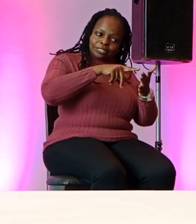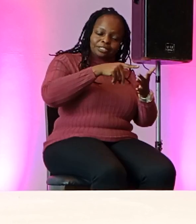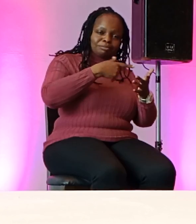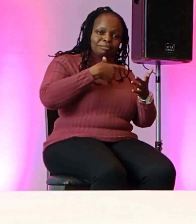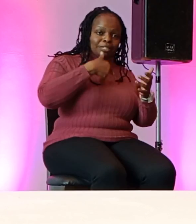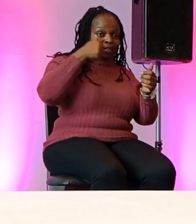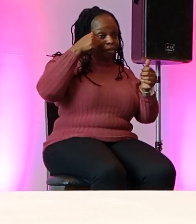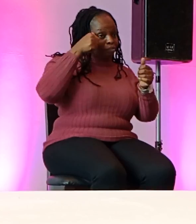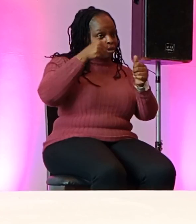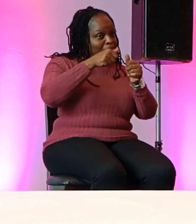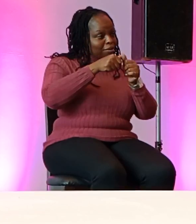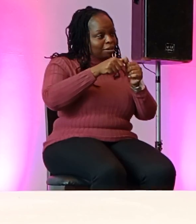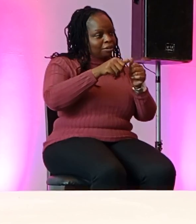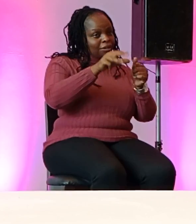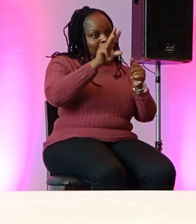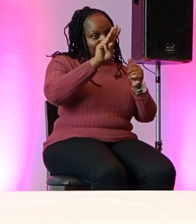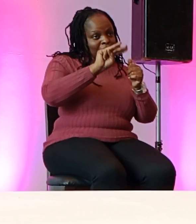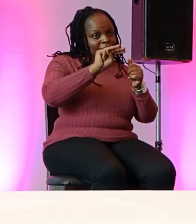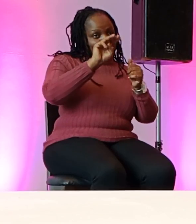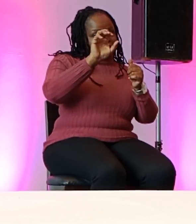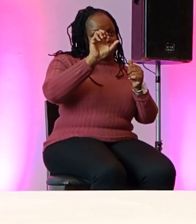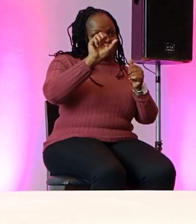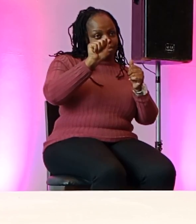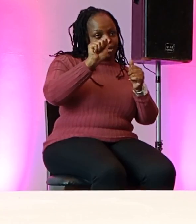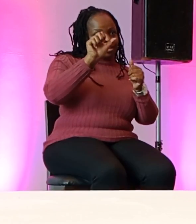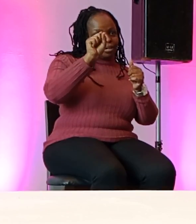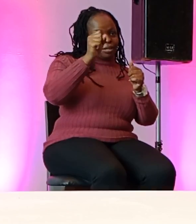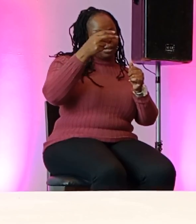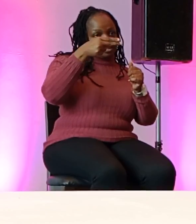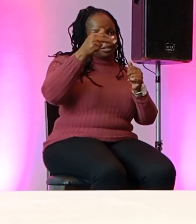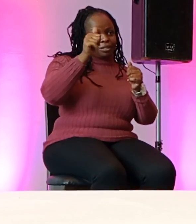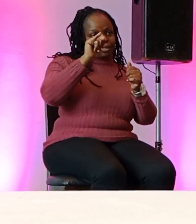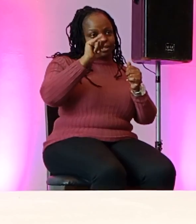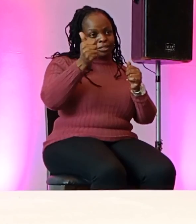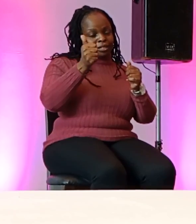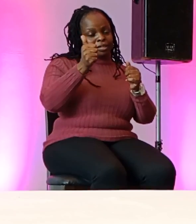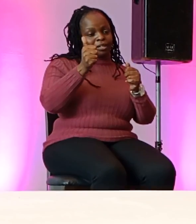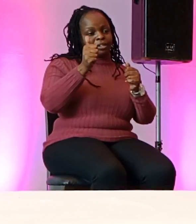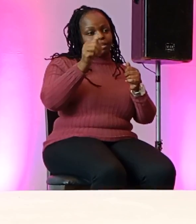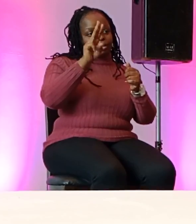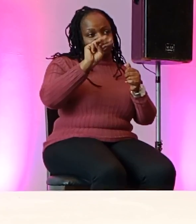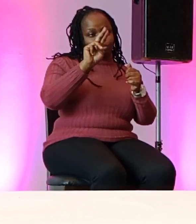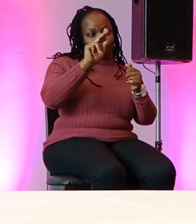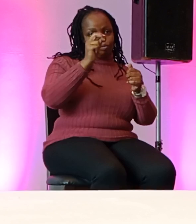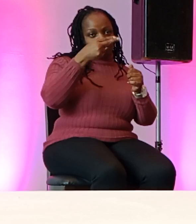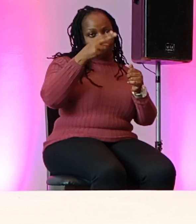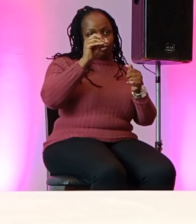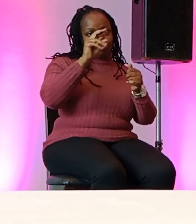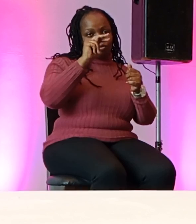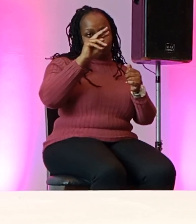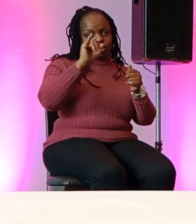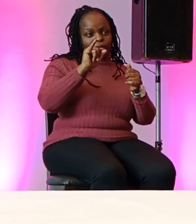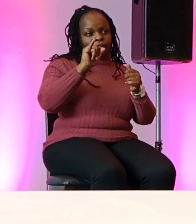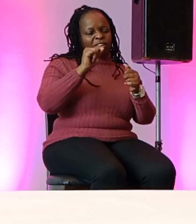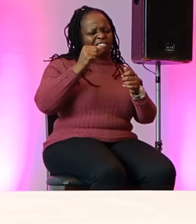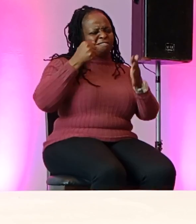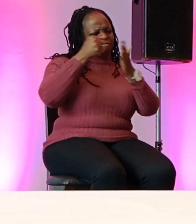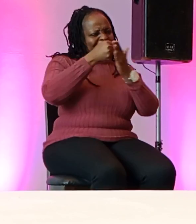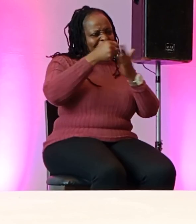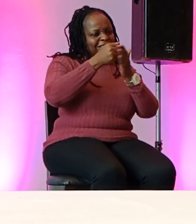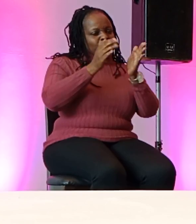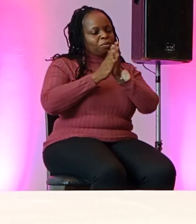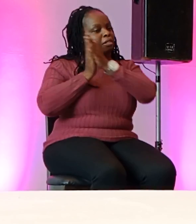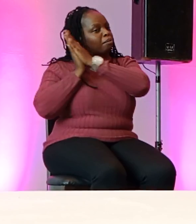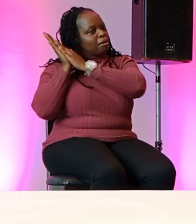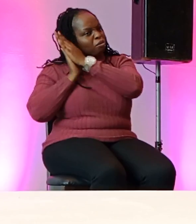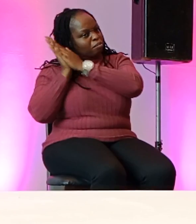remember Field Marshal Muthoni wa Kirima, who fought fearlessly with the Mau Mau to secure our freedom.